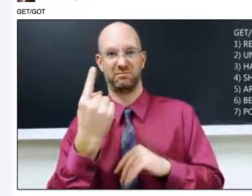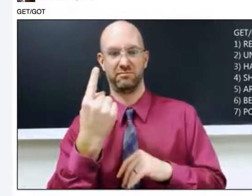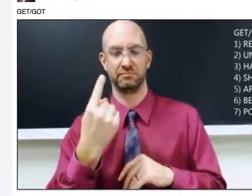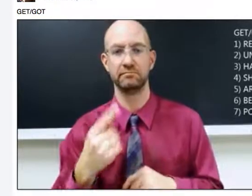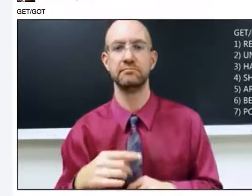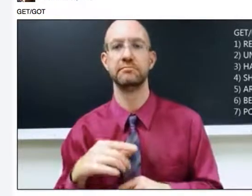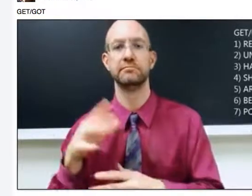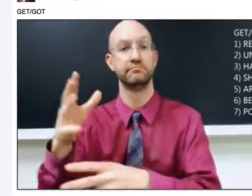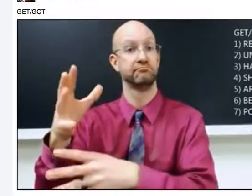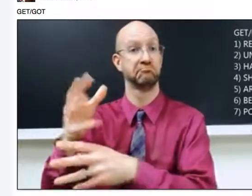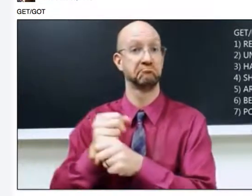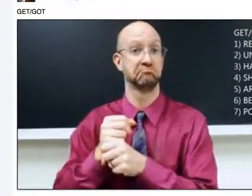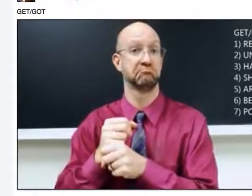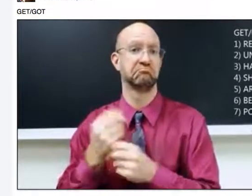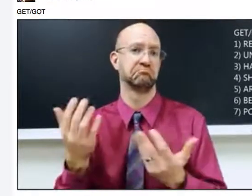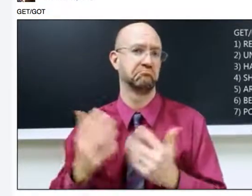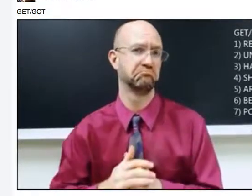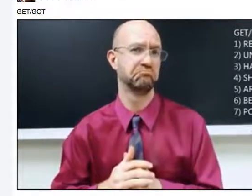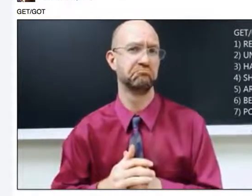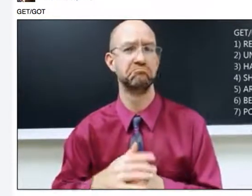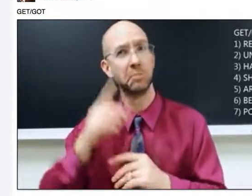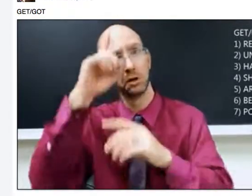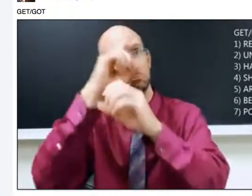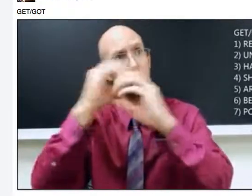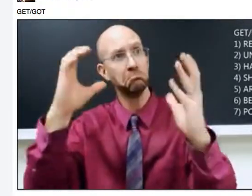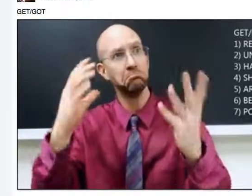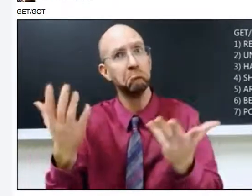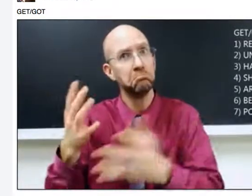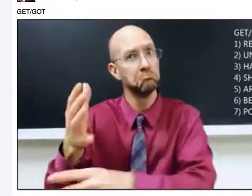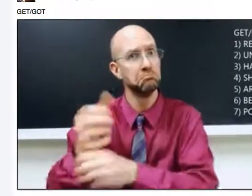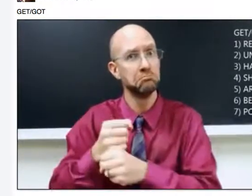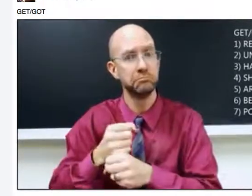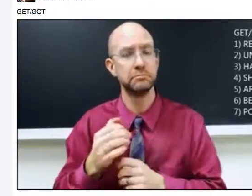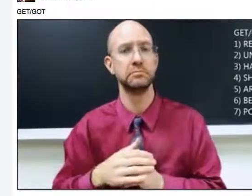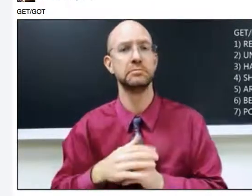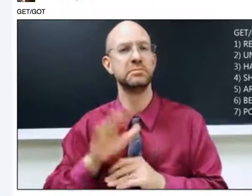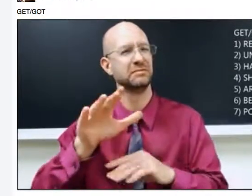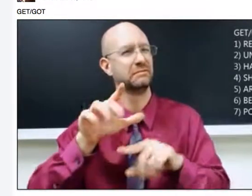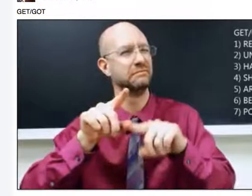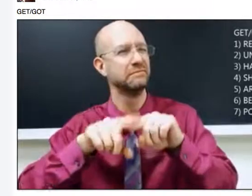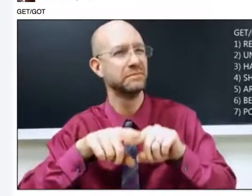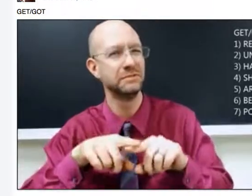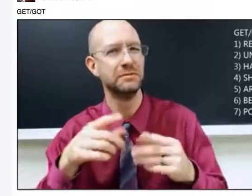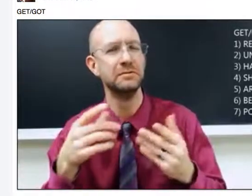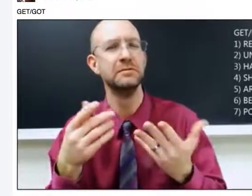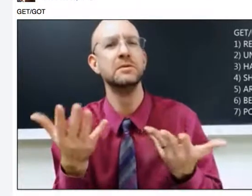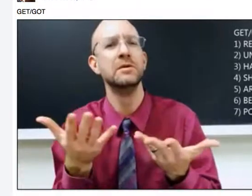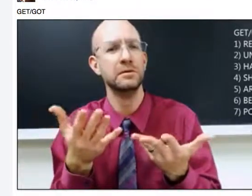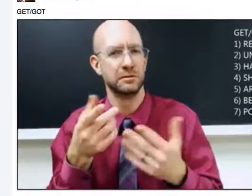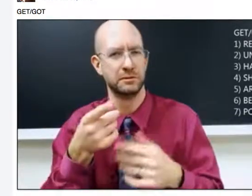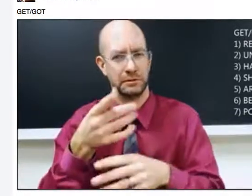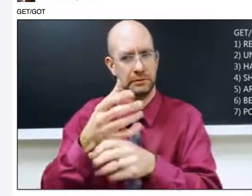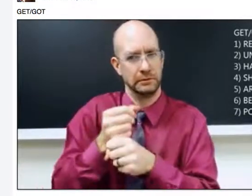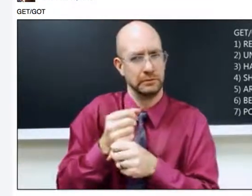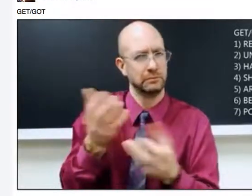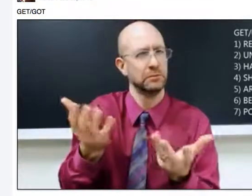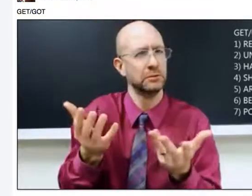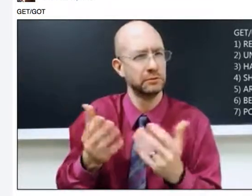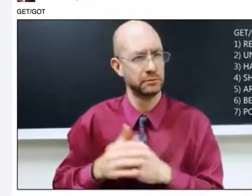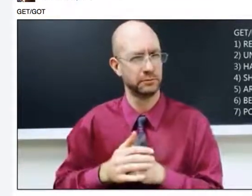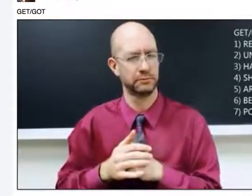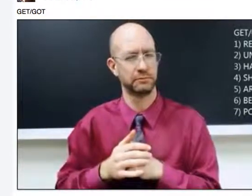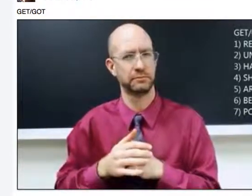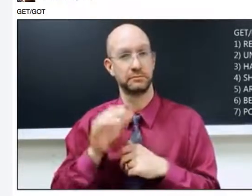So, the first one, receive. You could sign it like get, but it depends